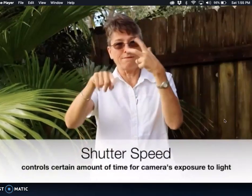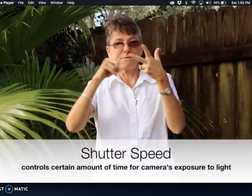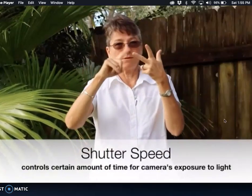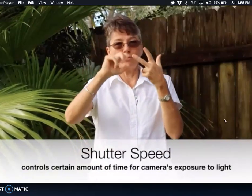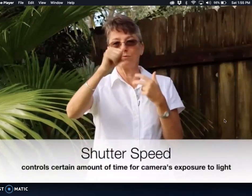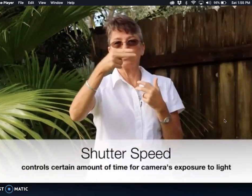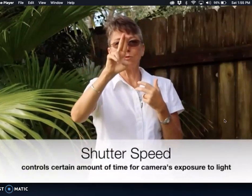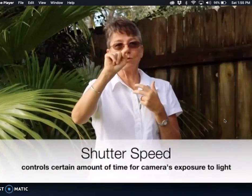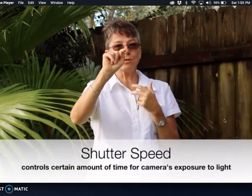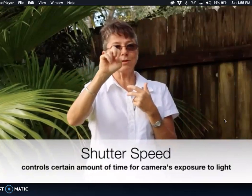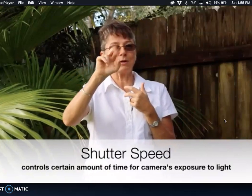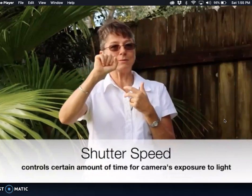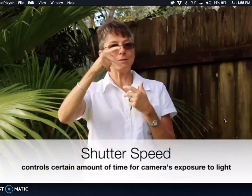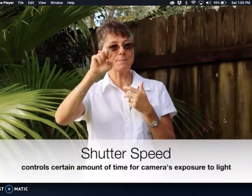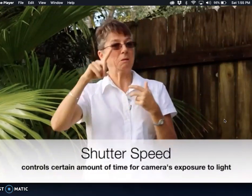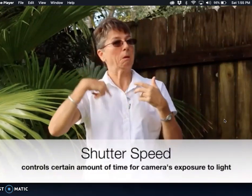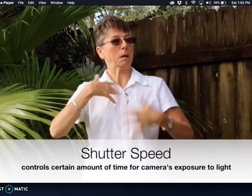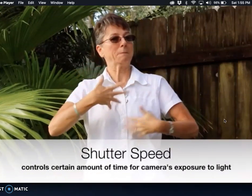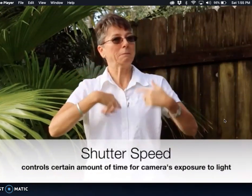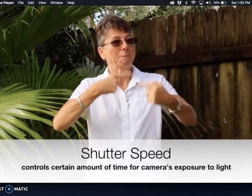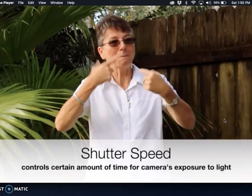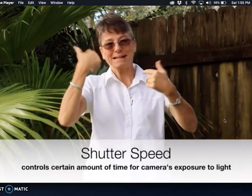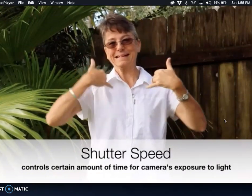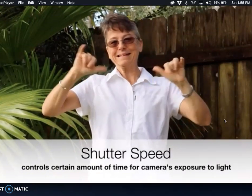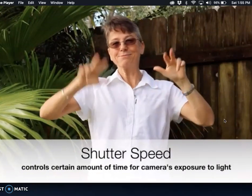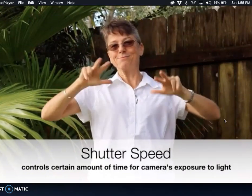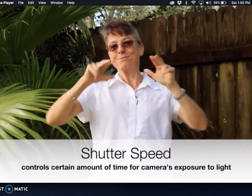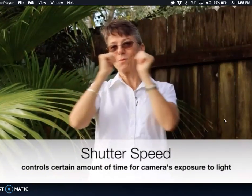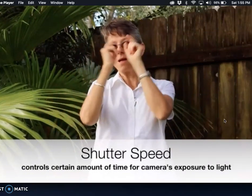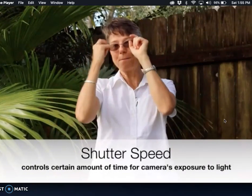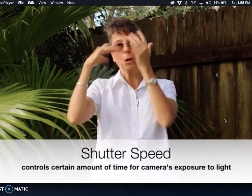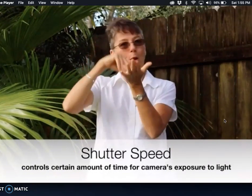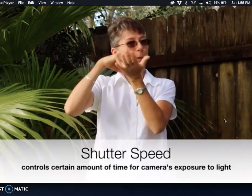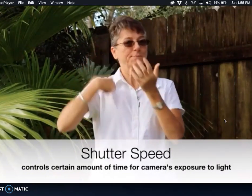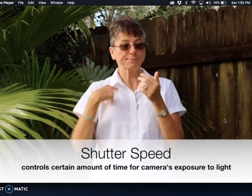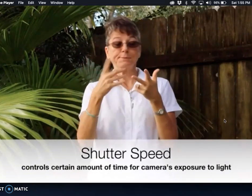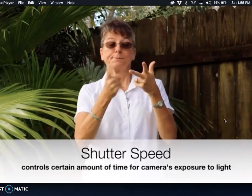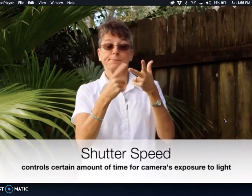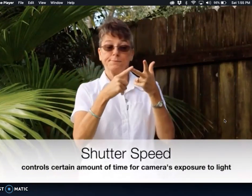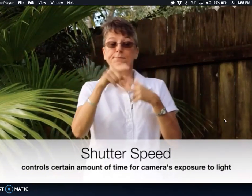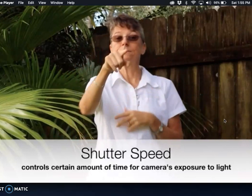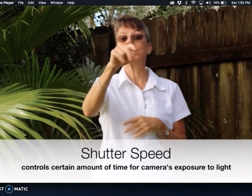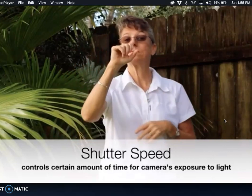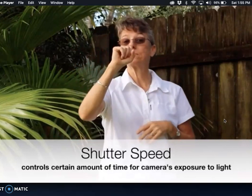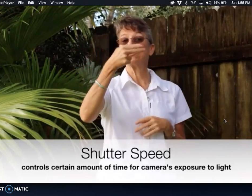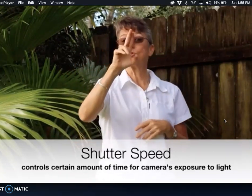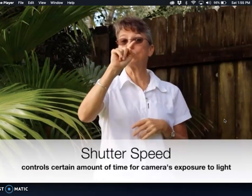The last thing we're going to talk about is shutter speed. I still struggle with this. It's tough to learn.